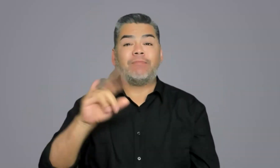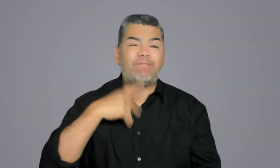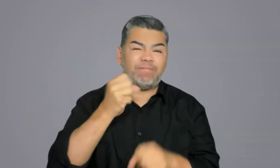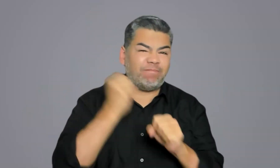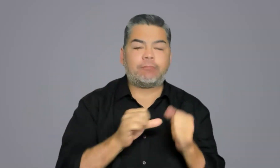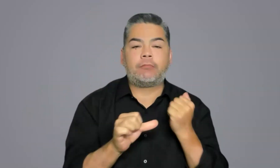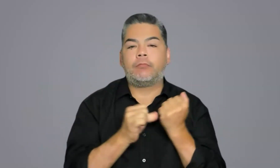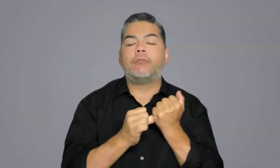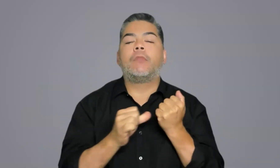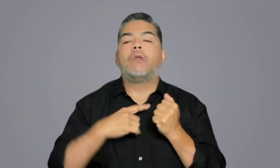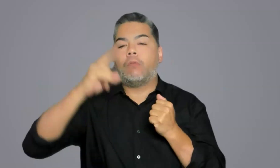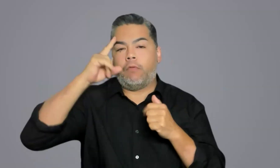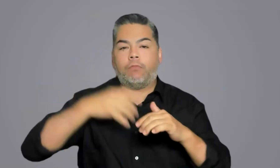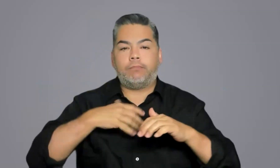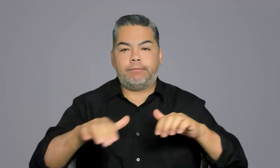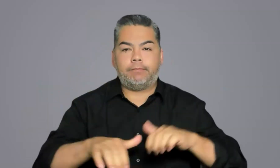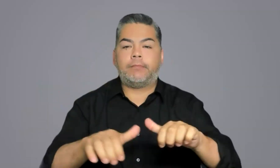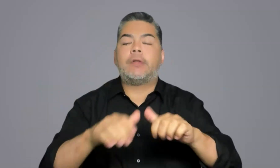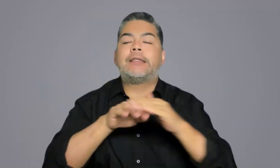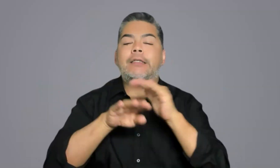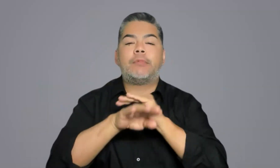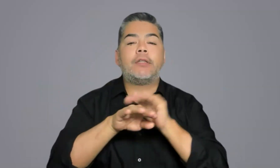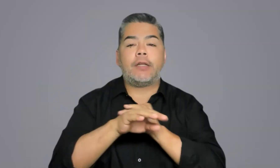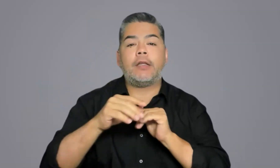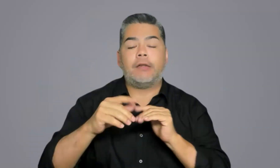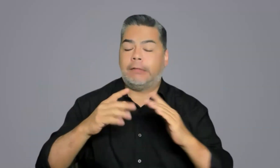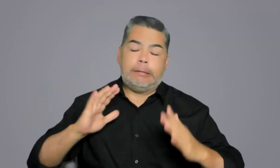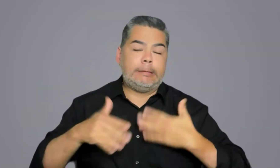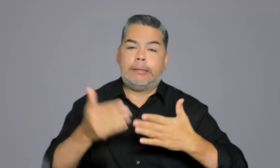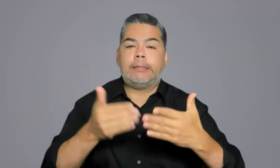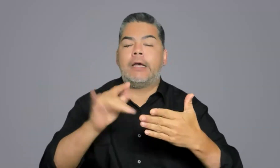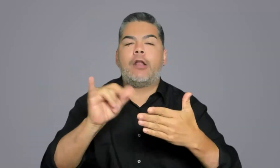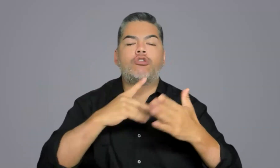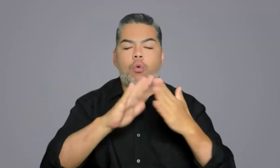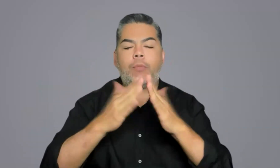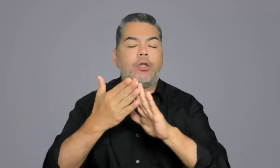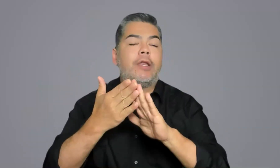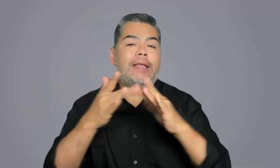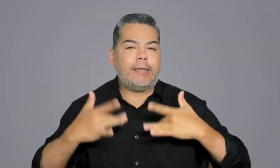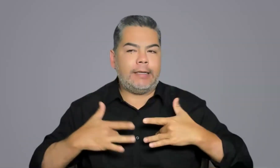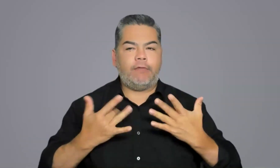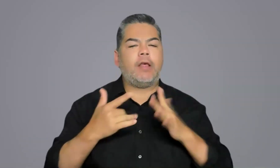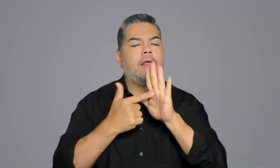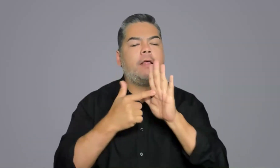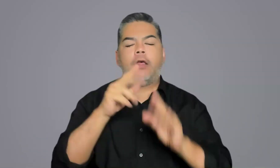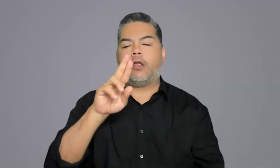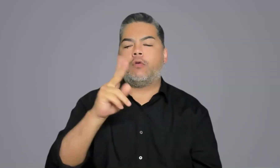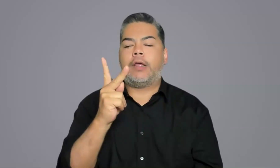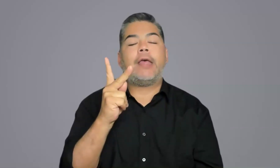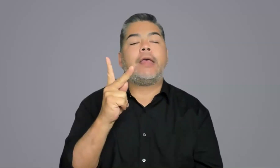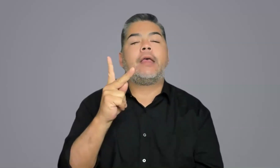the outset, and she has contributed to community events such as the UK Cross-Government Accessibility